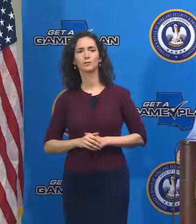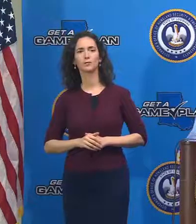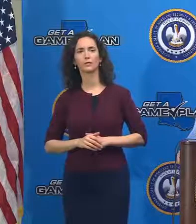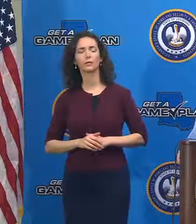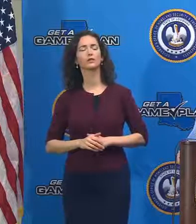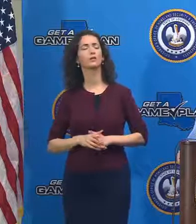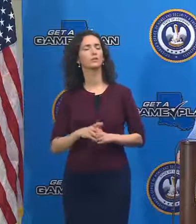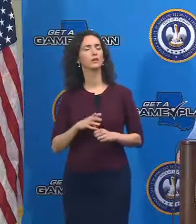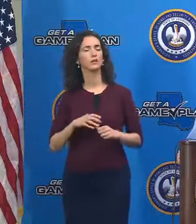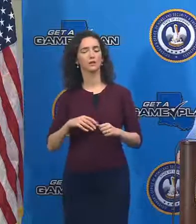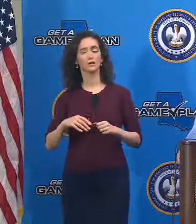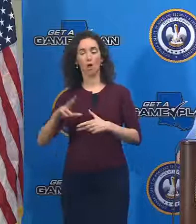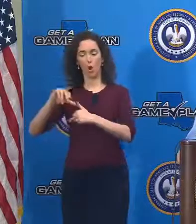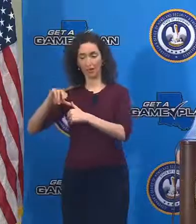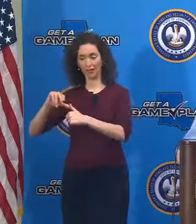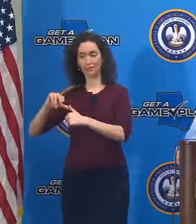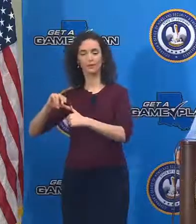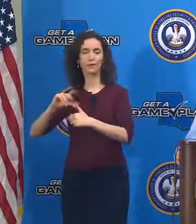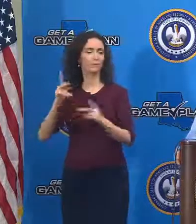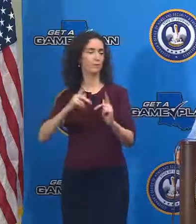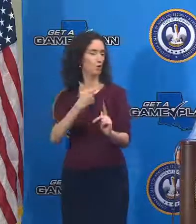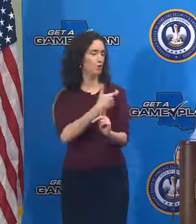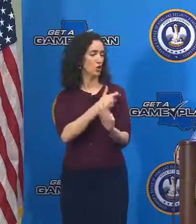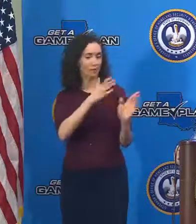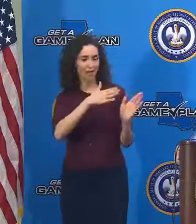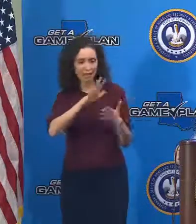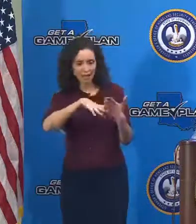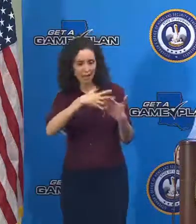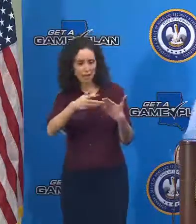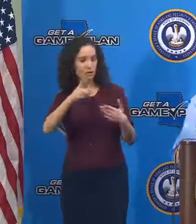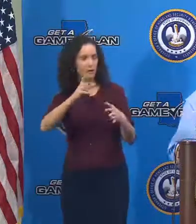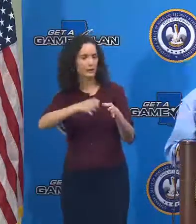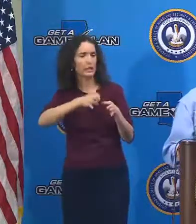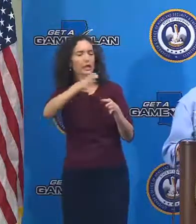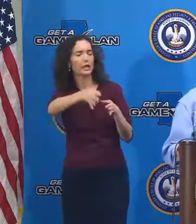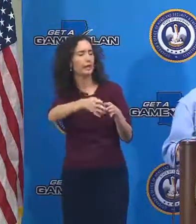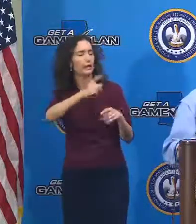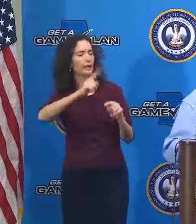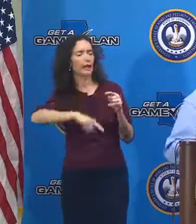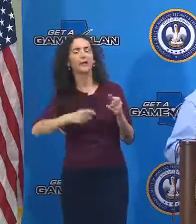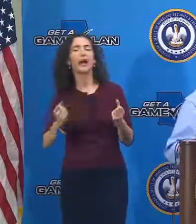as a result of Hurricane Ida, and how many vaccines? How many have been delayed and